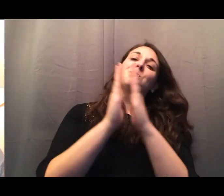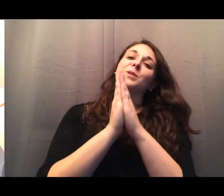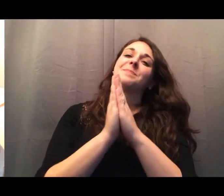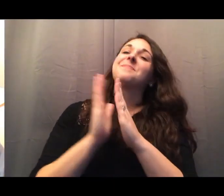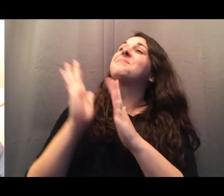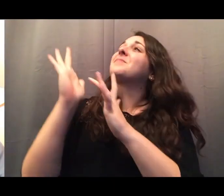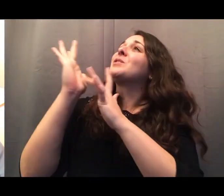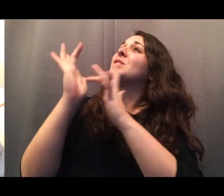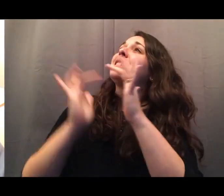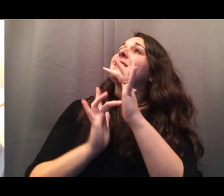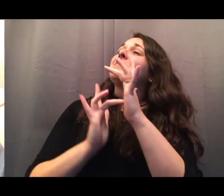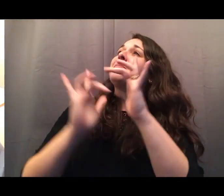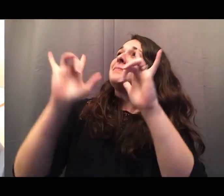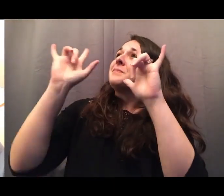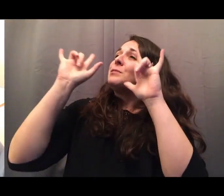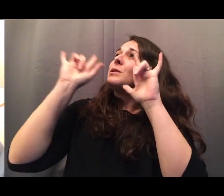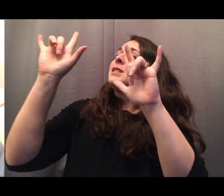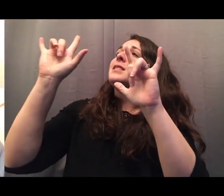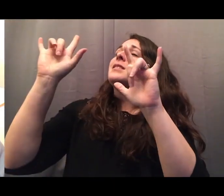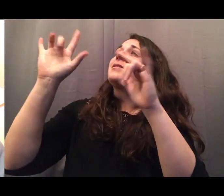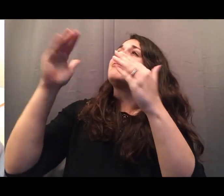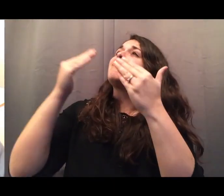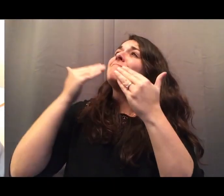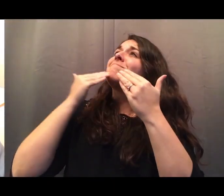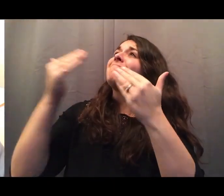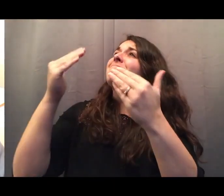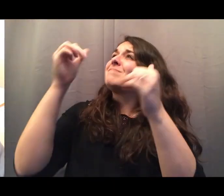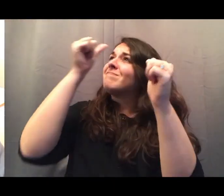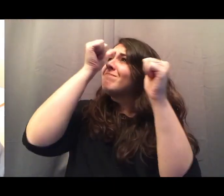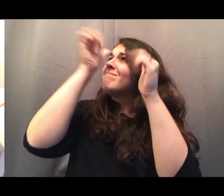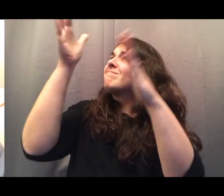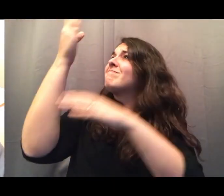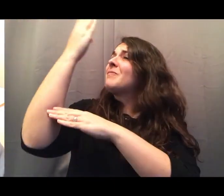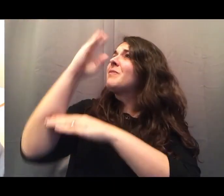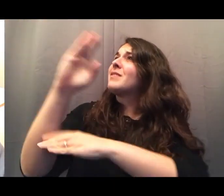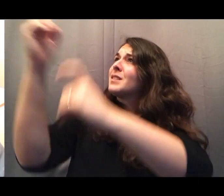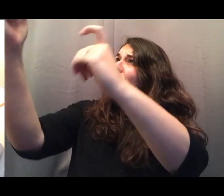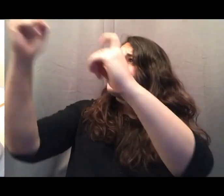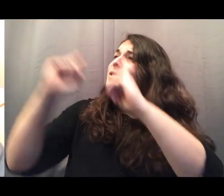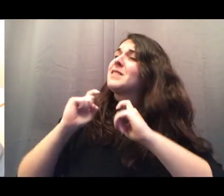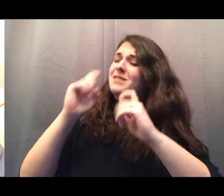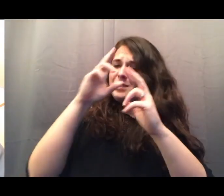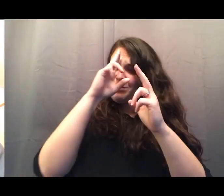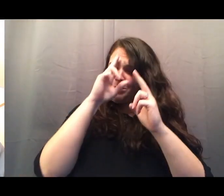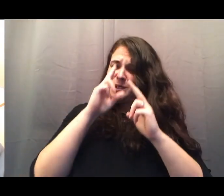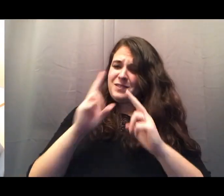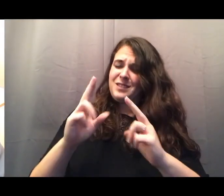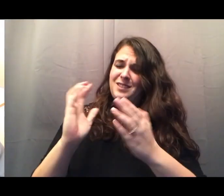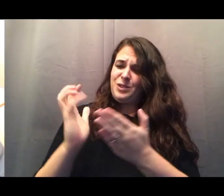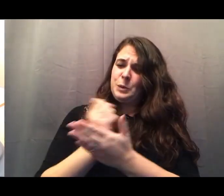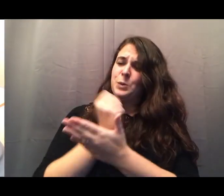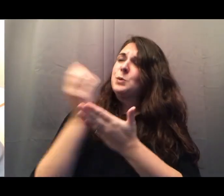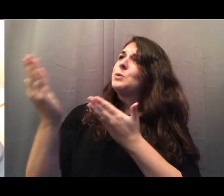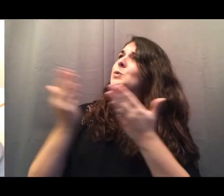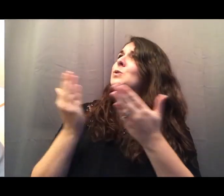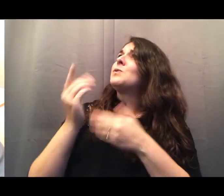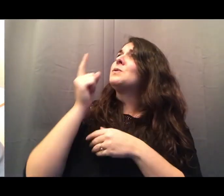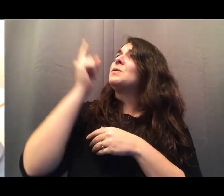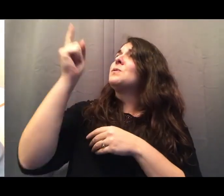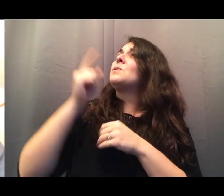Jesus, we love you. We thank you, Father God, for this privilege that you have given to us to serve you,